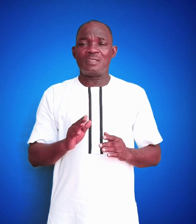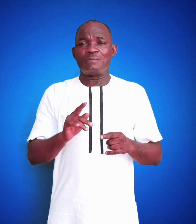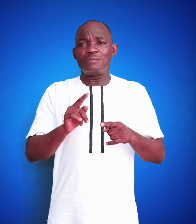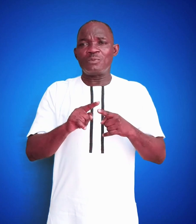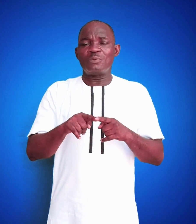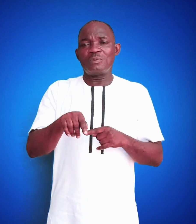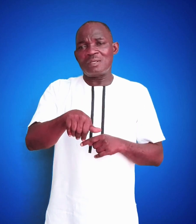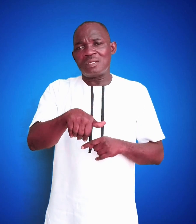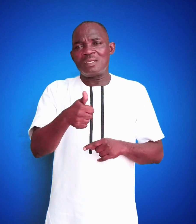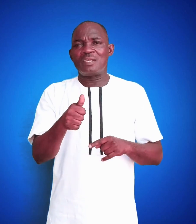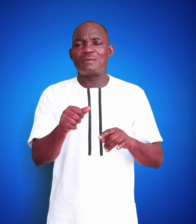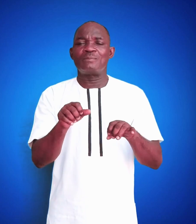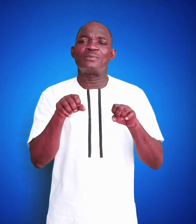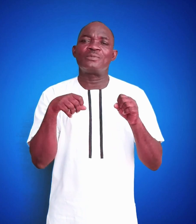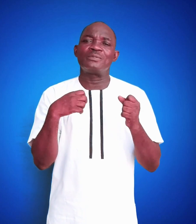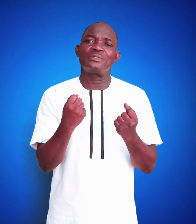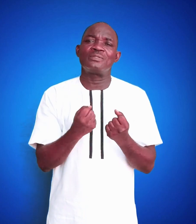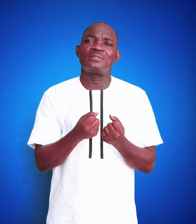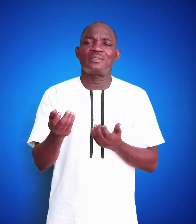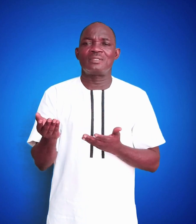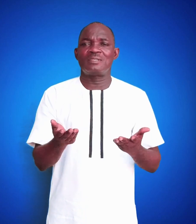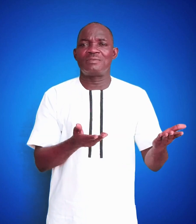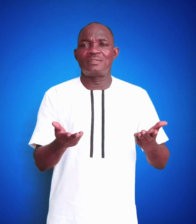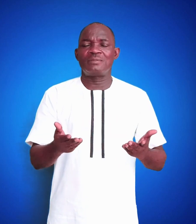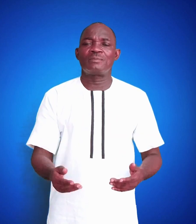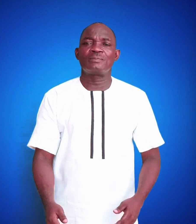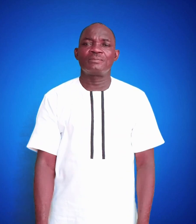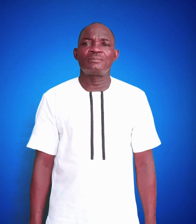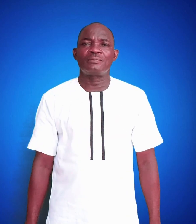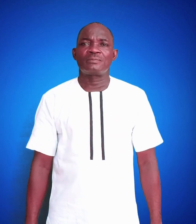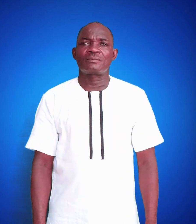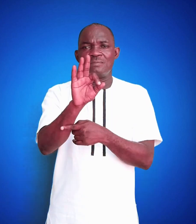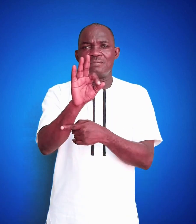to other social services.